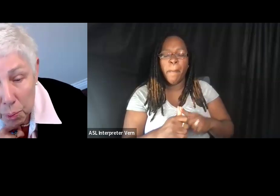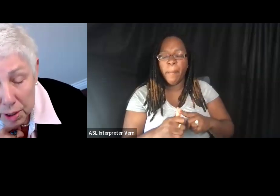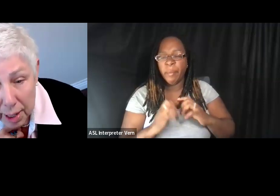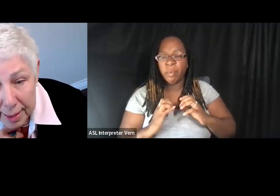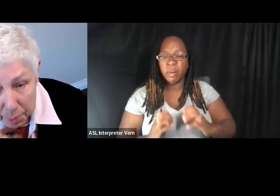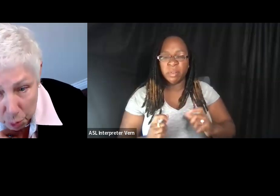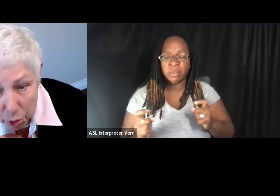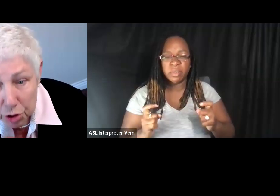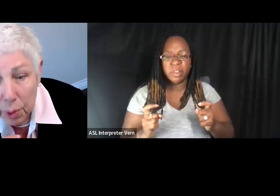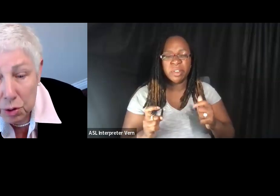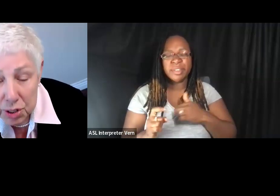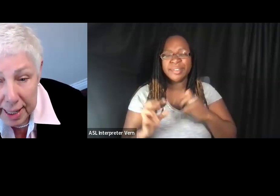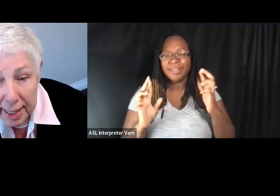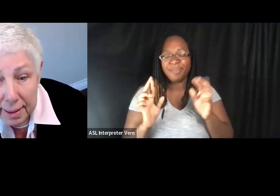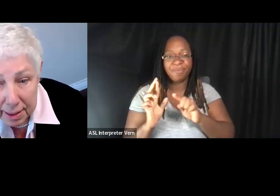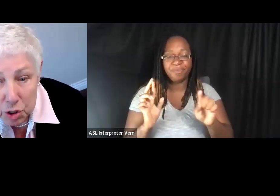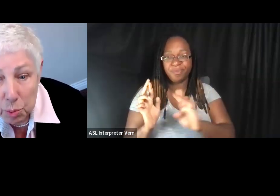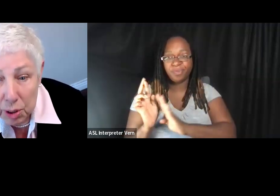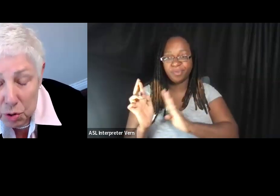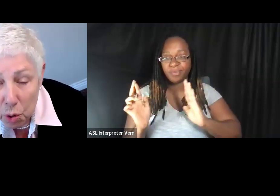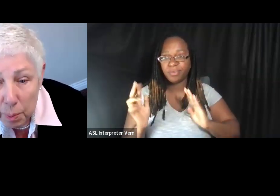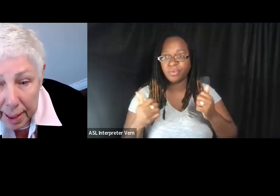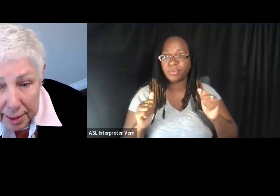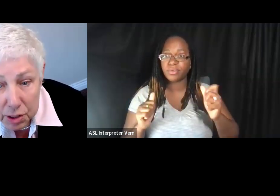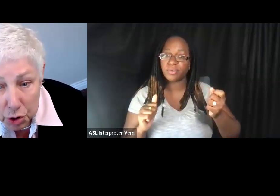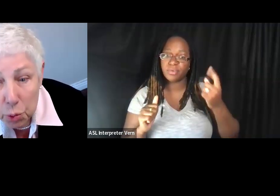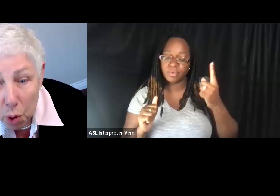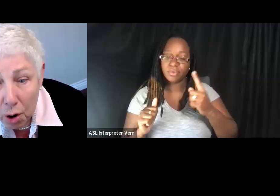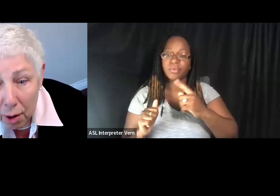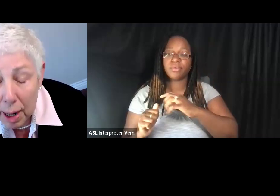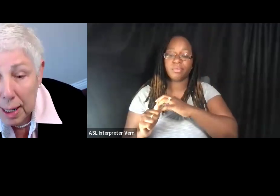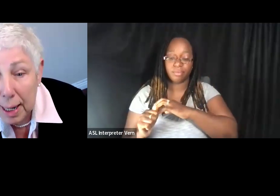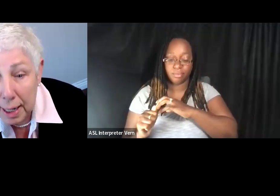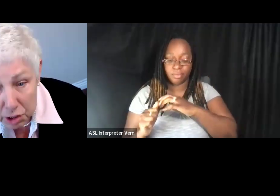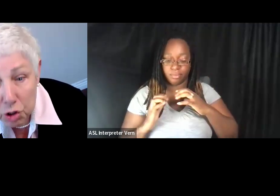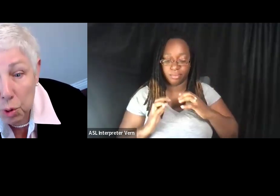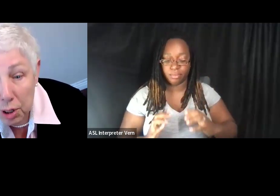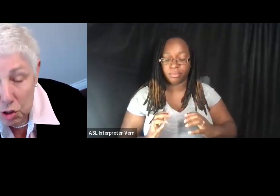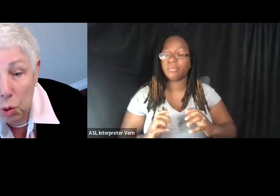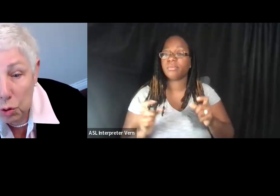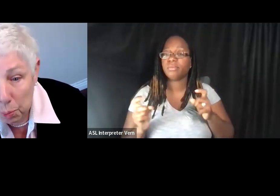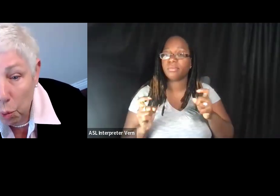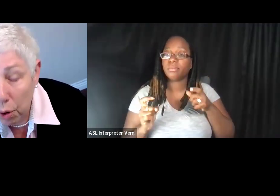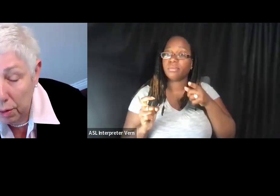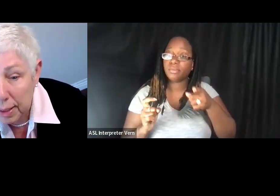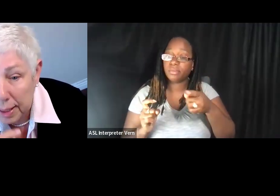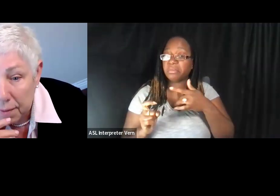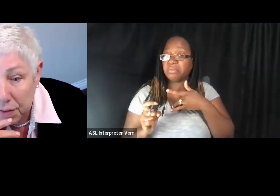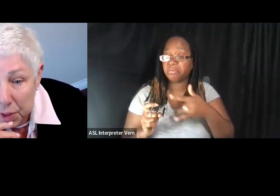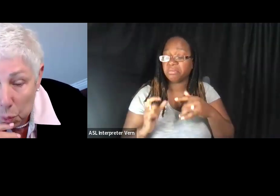we hope that as a board you understand consumer control, because you are a consumer-controlled